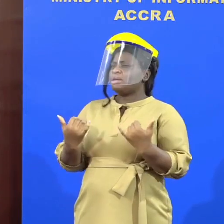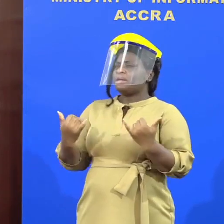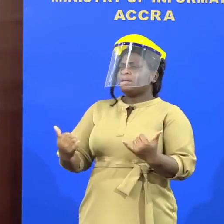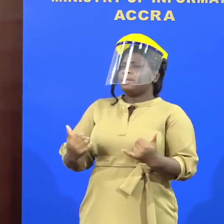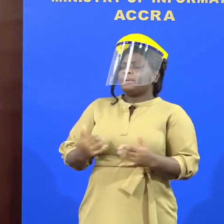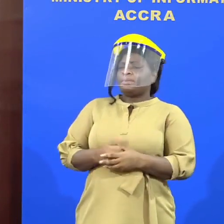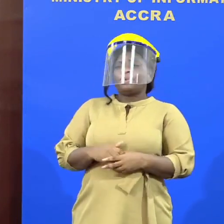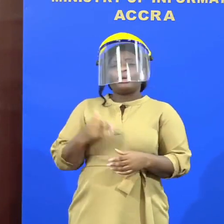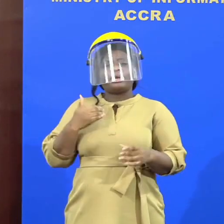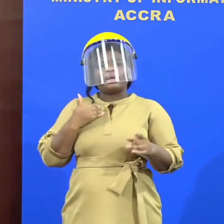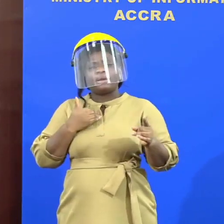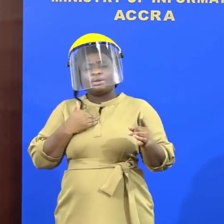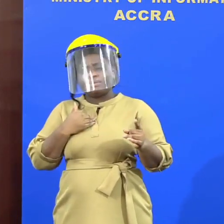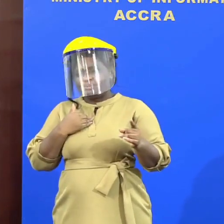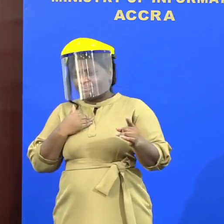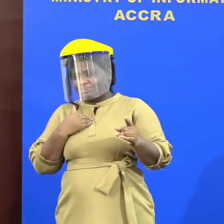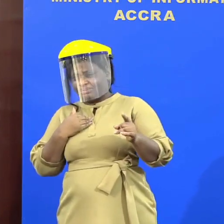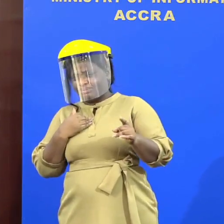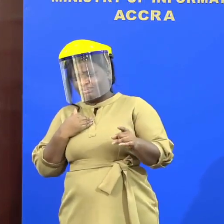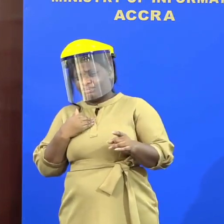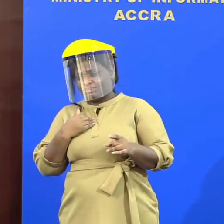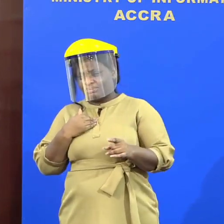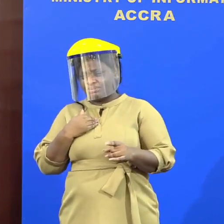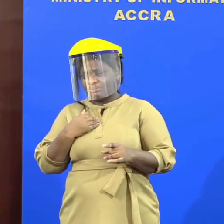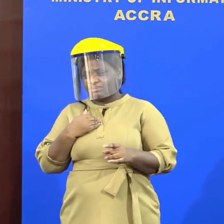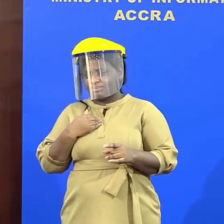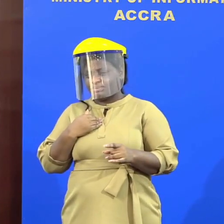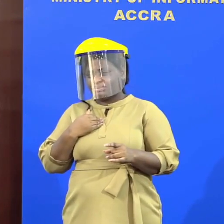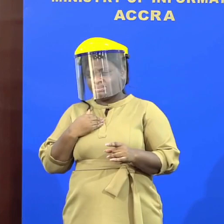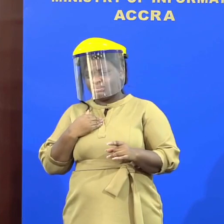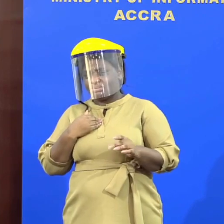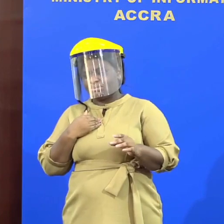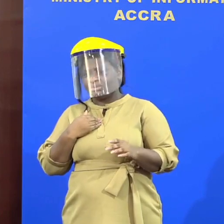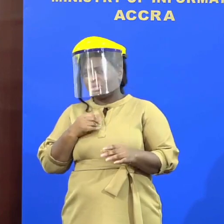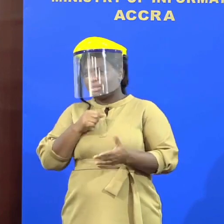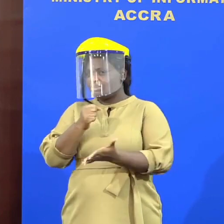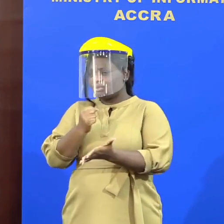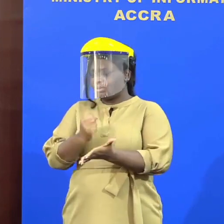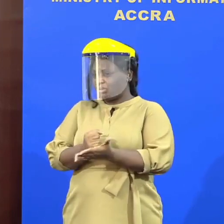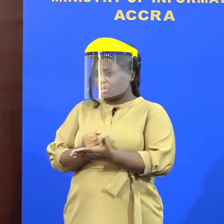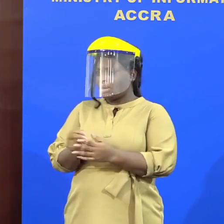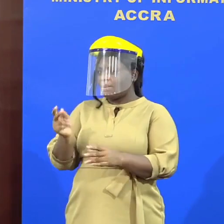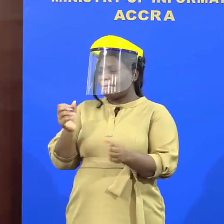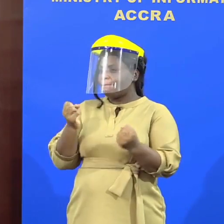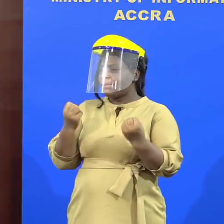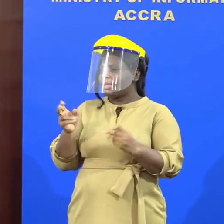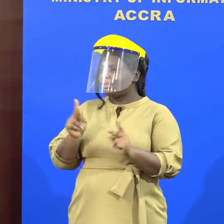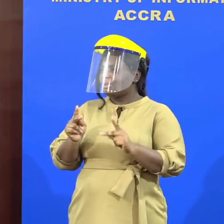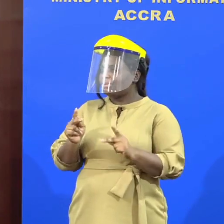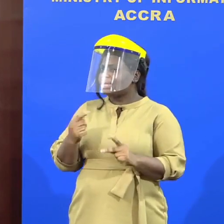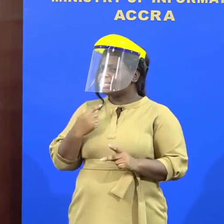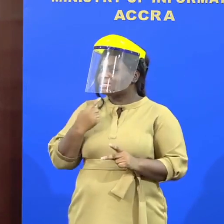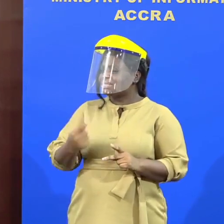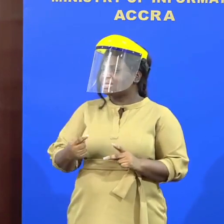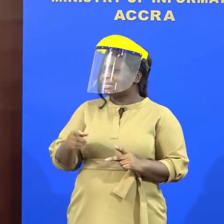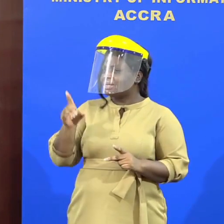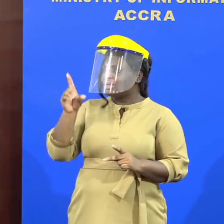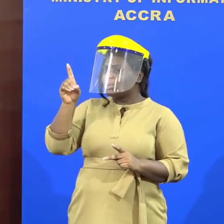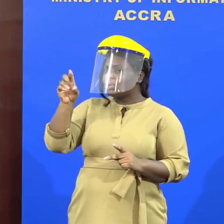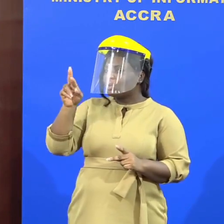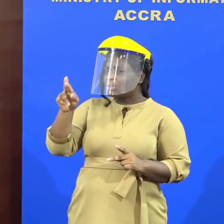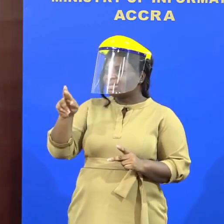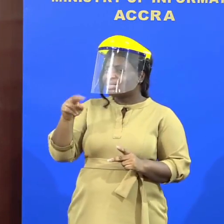We have a post-COVID clinic. I'm sure some of you have heard Dr. Komi talk about that. We know that COVID